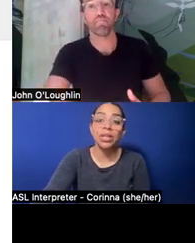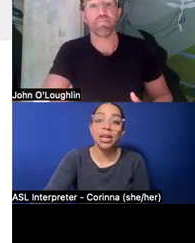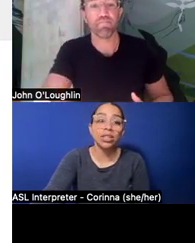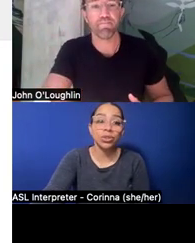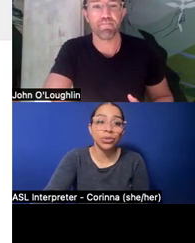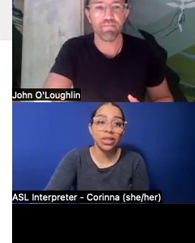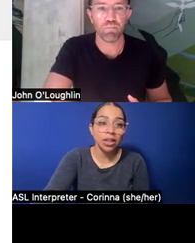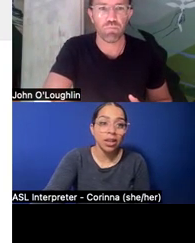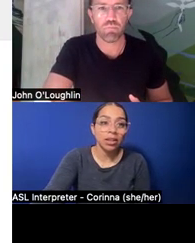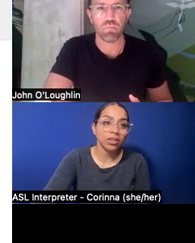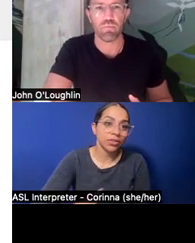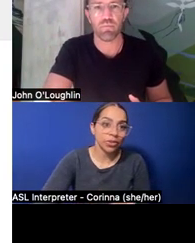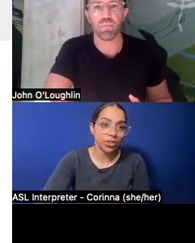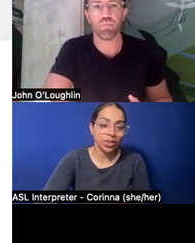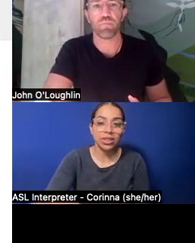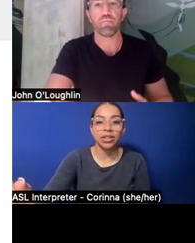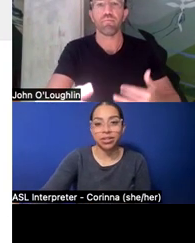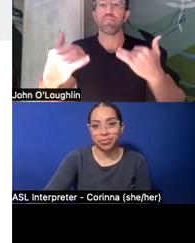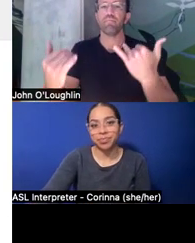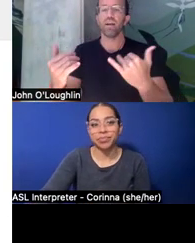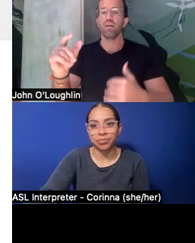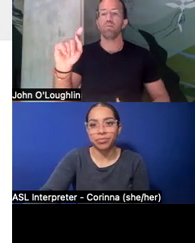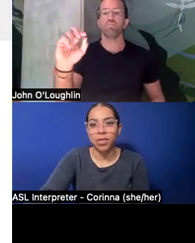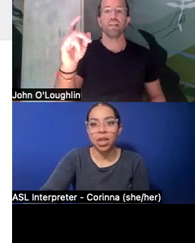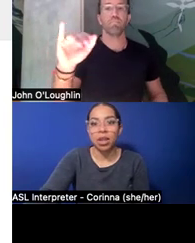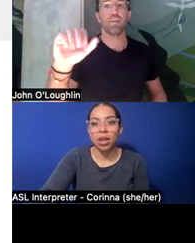If you need any tutoring, there's different resources here.